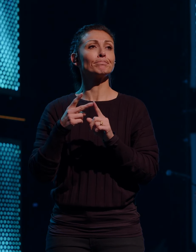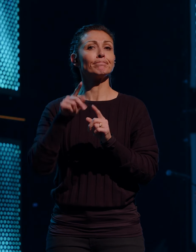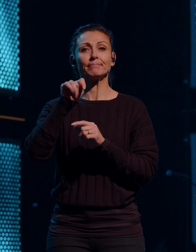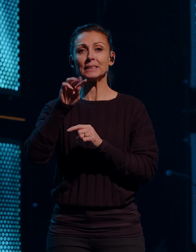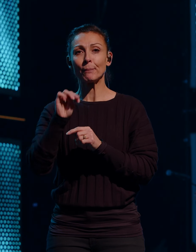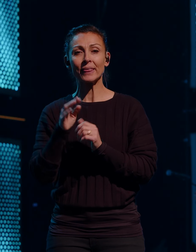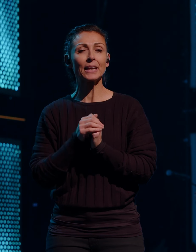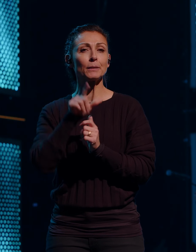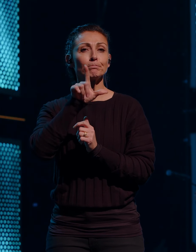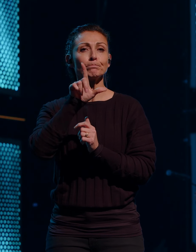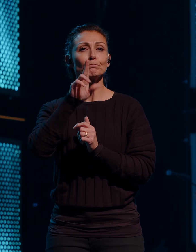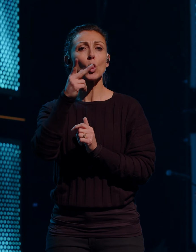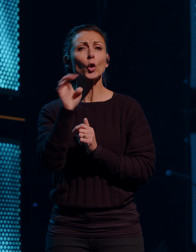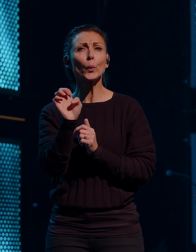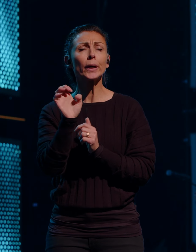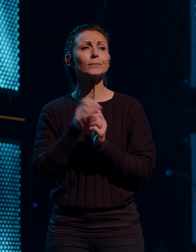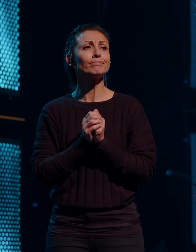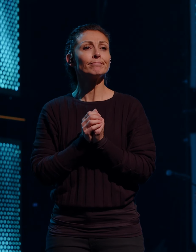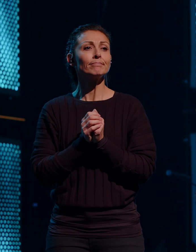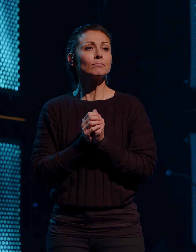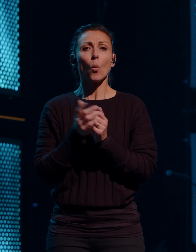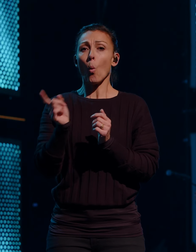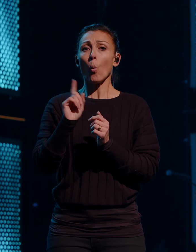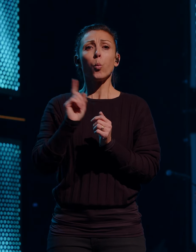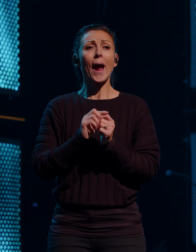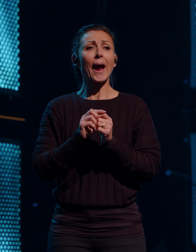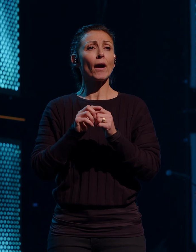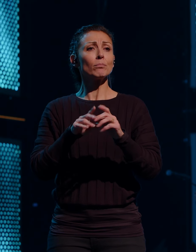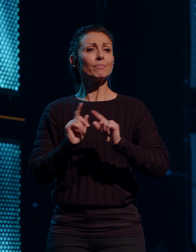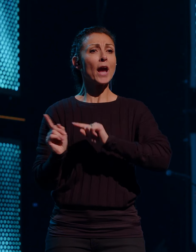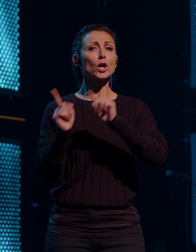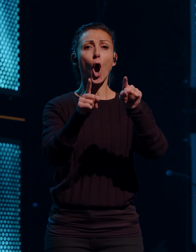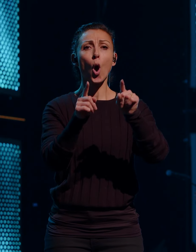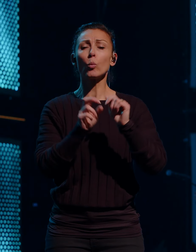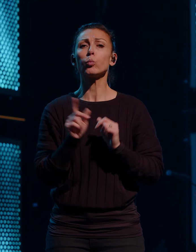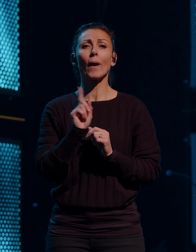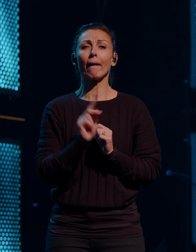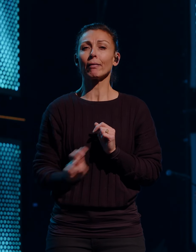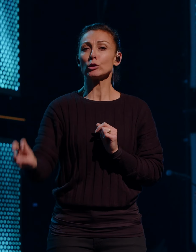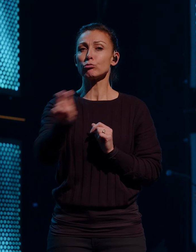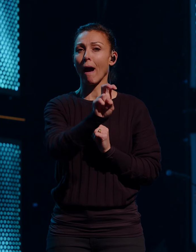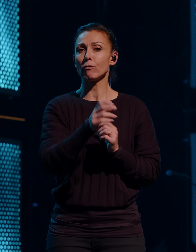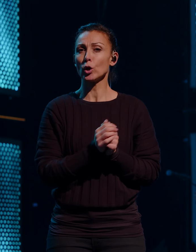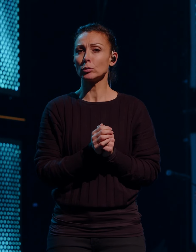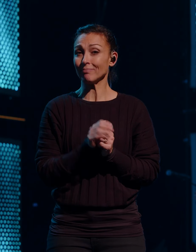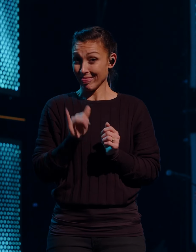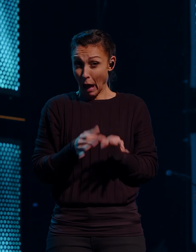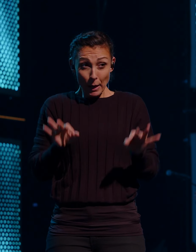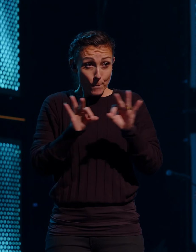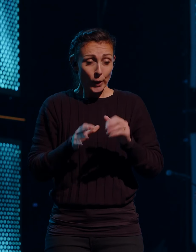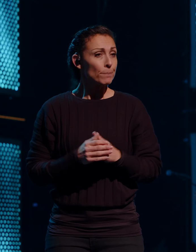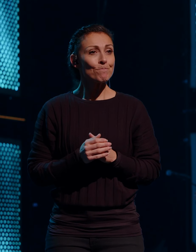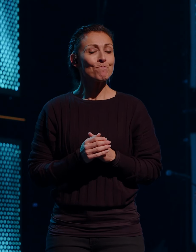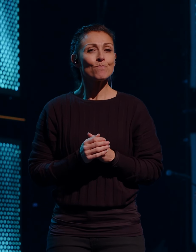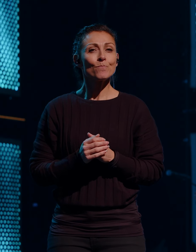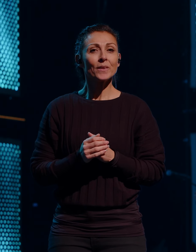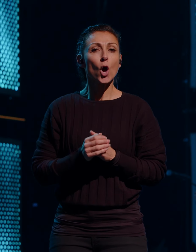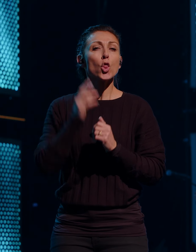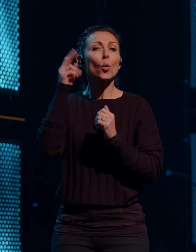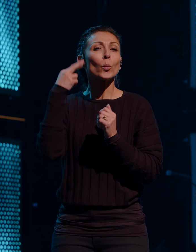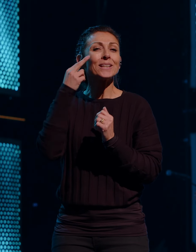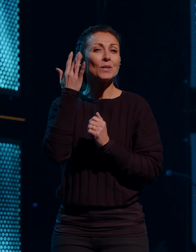important. The destination was not important, but the gospel is what drove them. The gospel